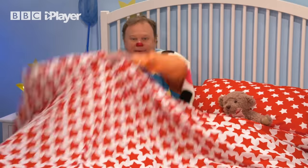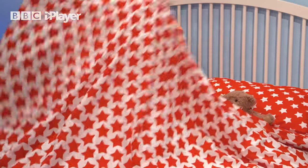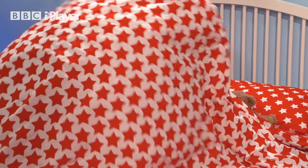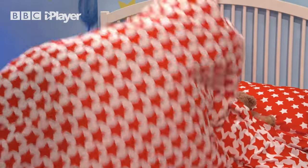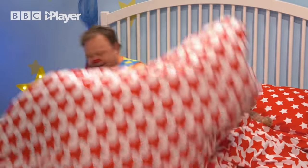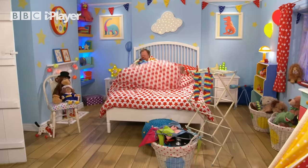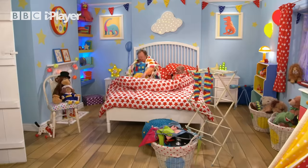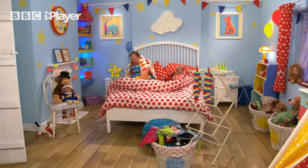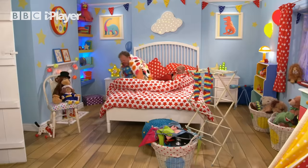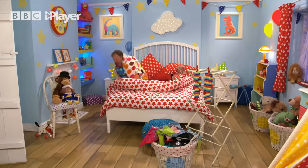on